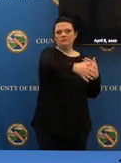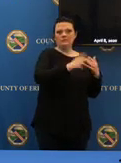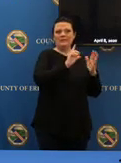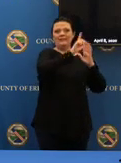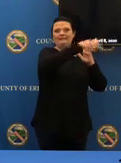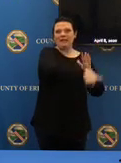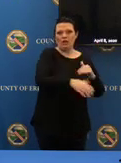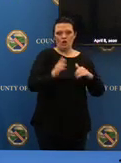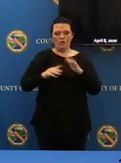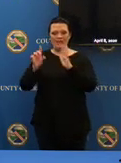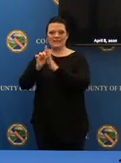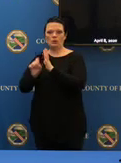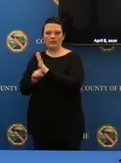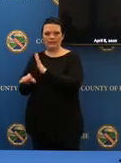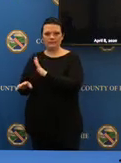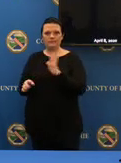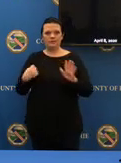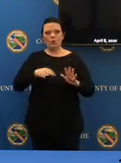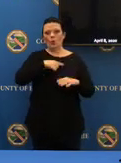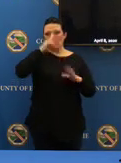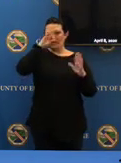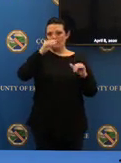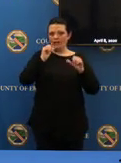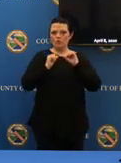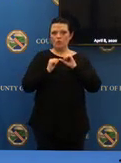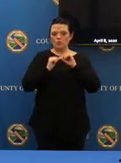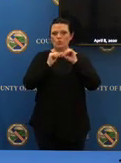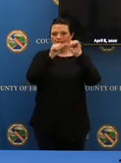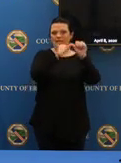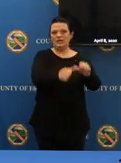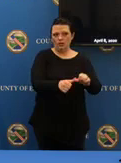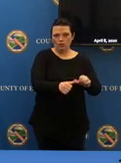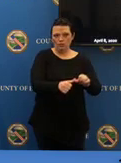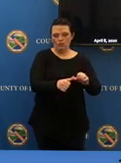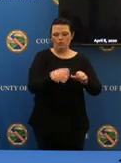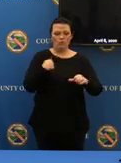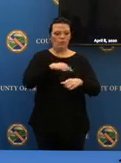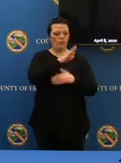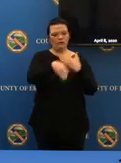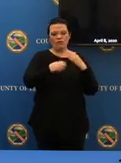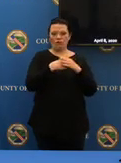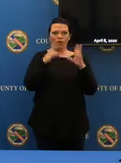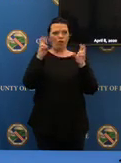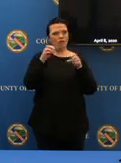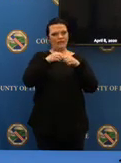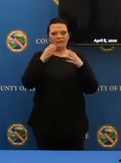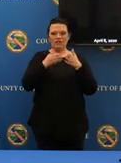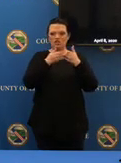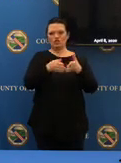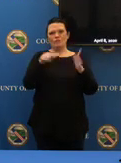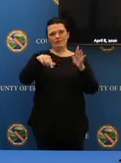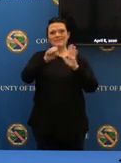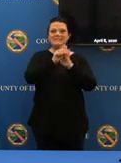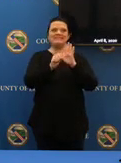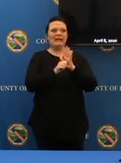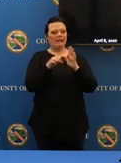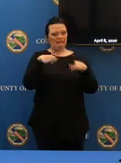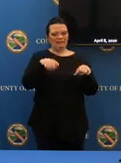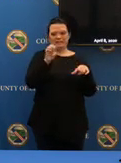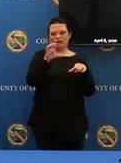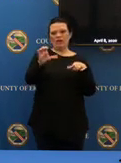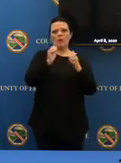So we do expect to continue. We are all in this ship of state together, this Erie